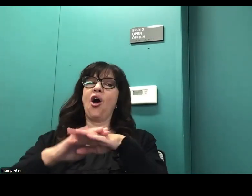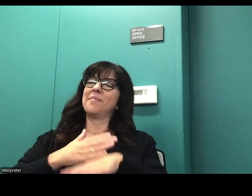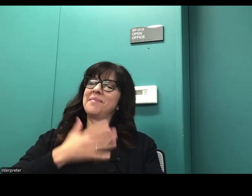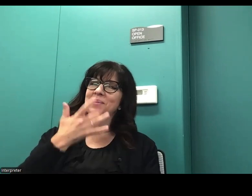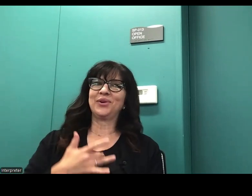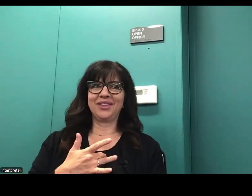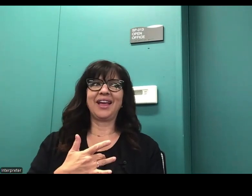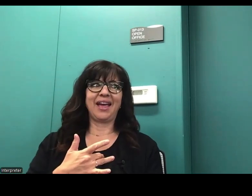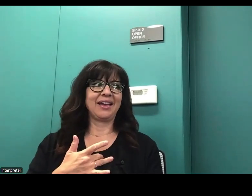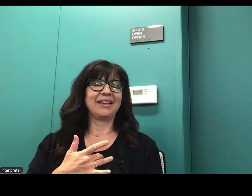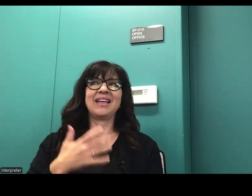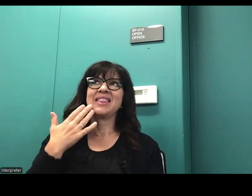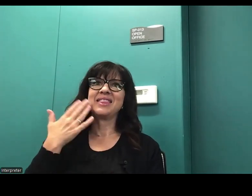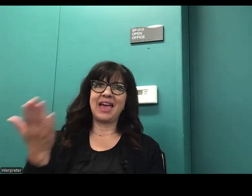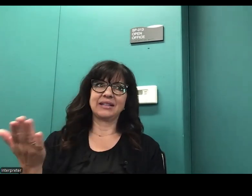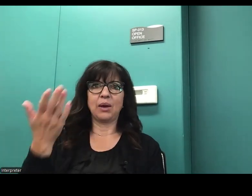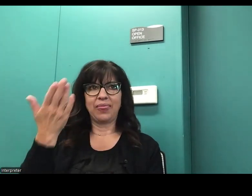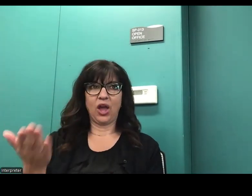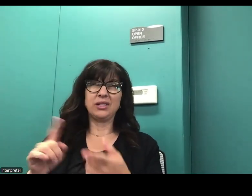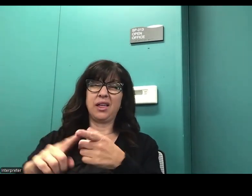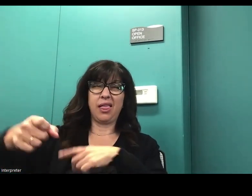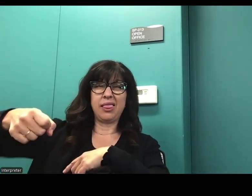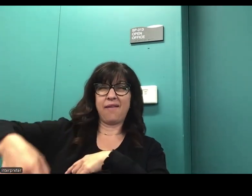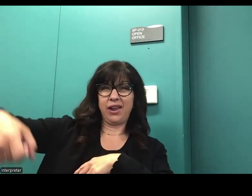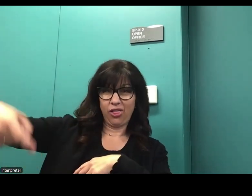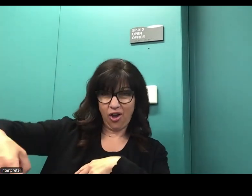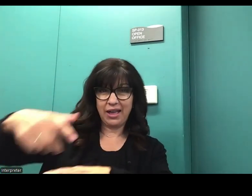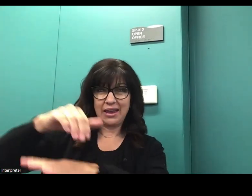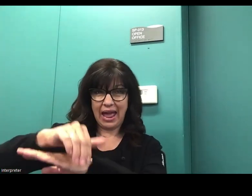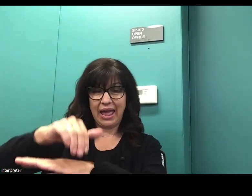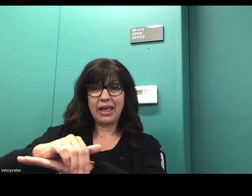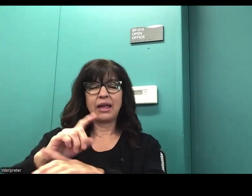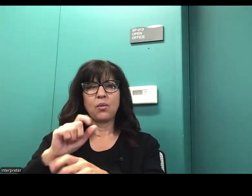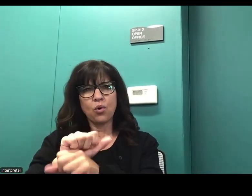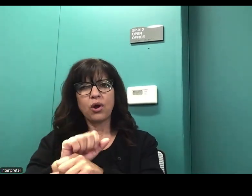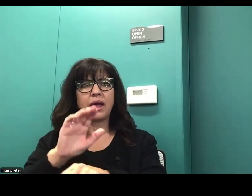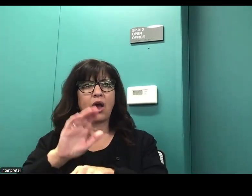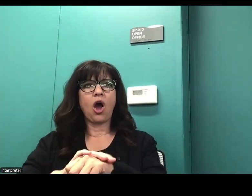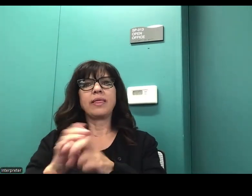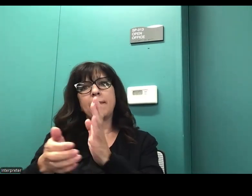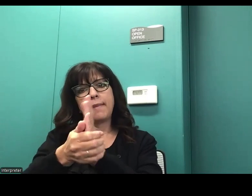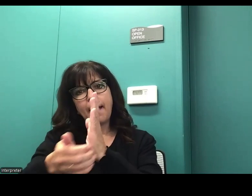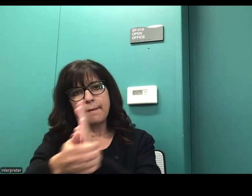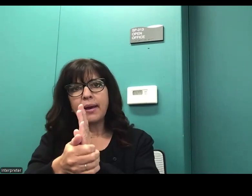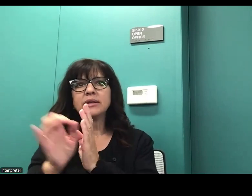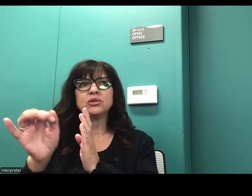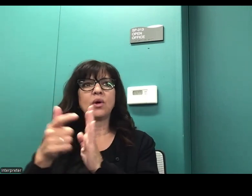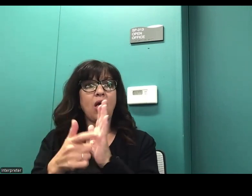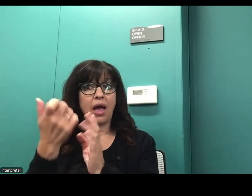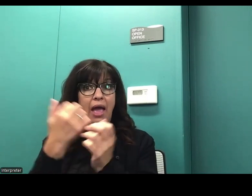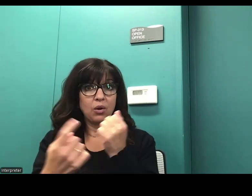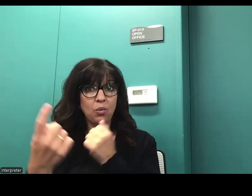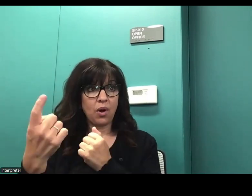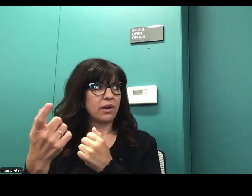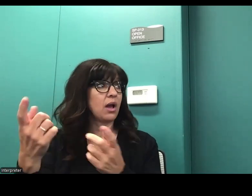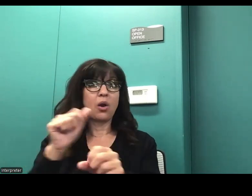birthday. Thanks. I was there till 11 o'clock at night, working on the amendments to this rule. Yeah, anybody want to come work for the